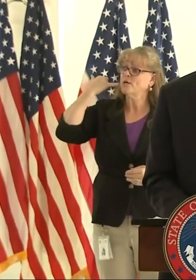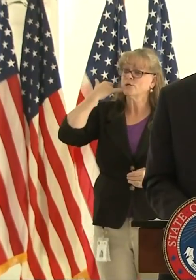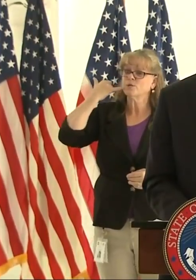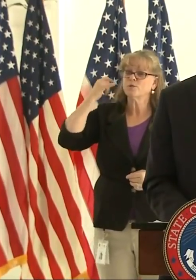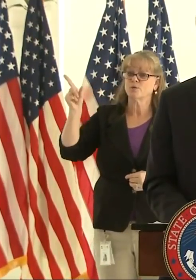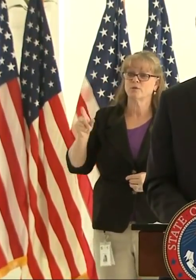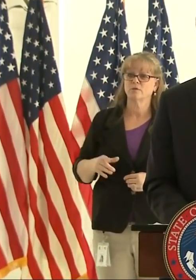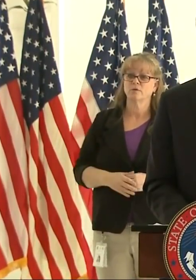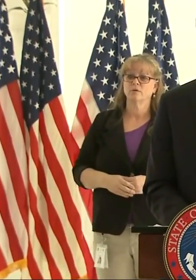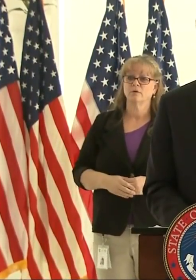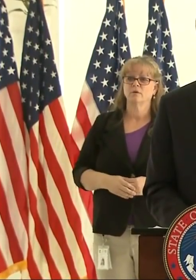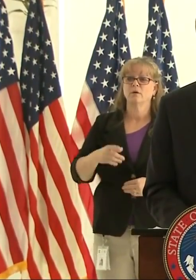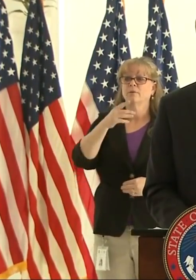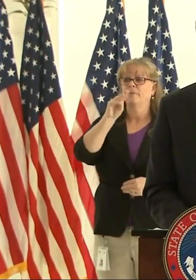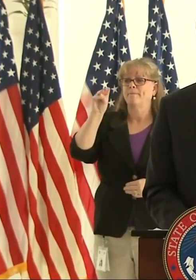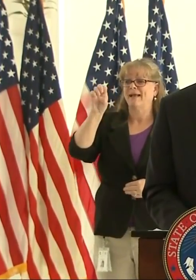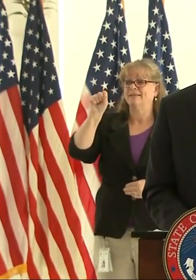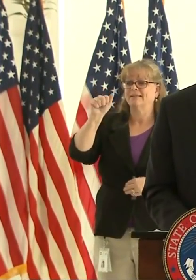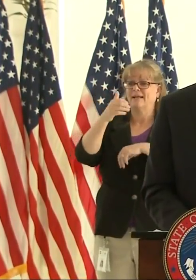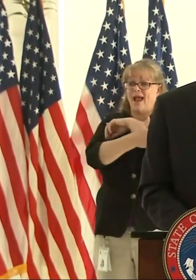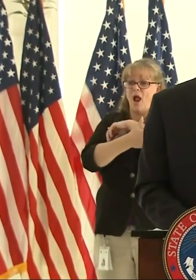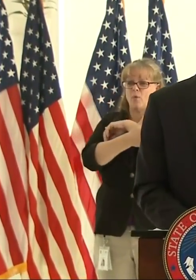you, one of which